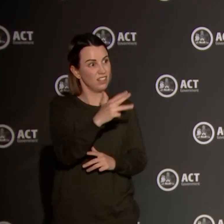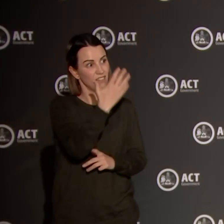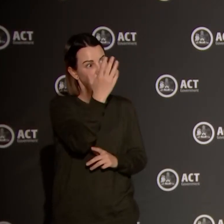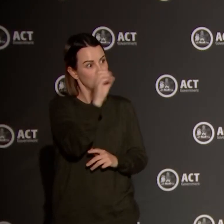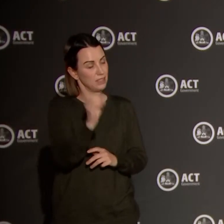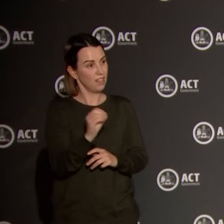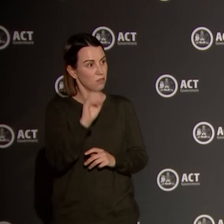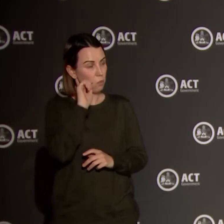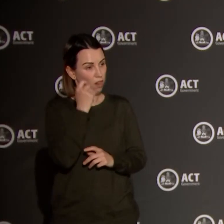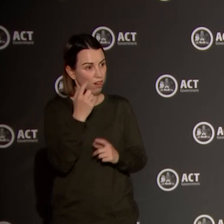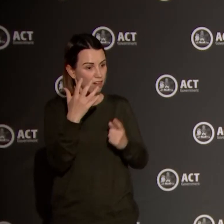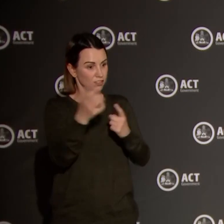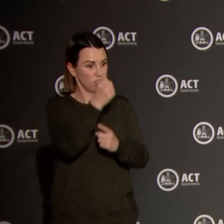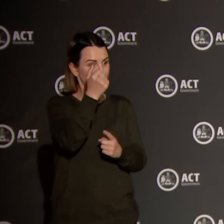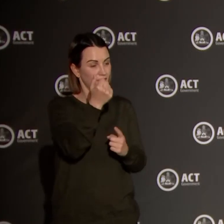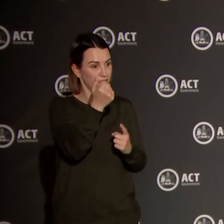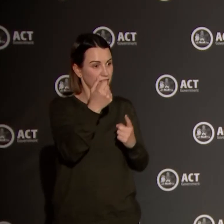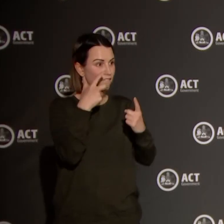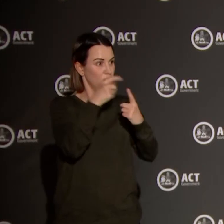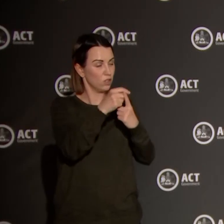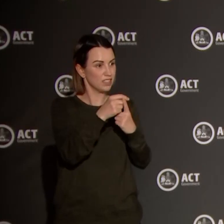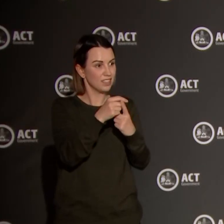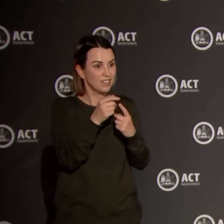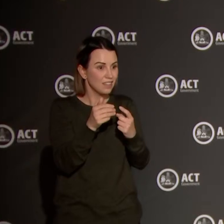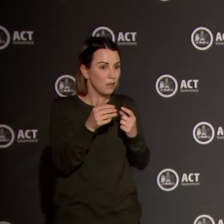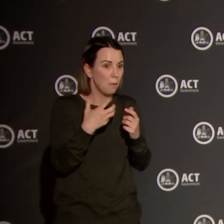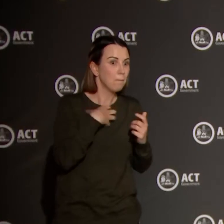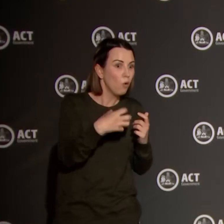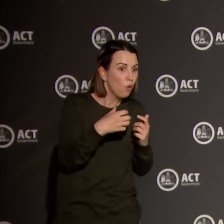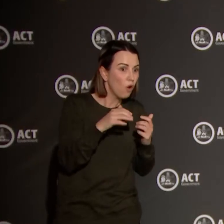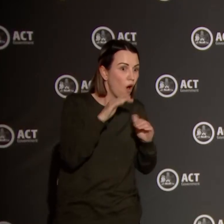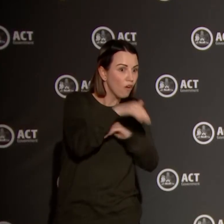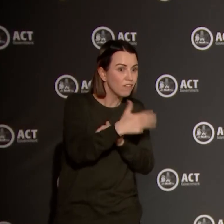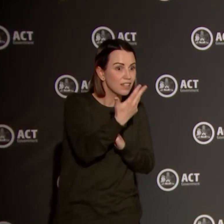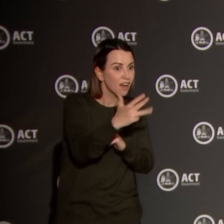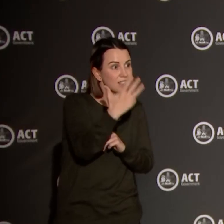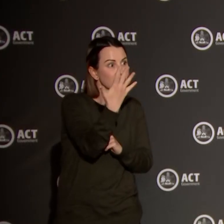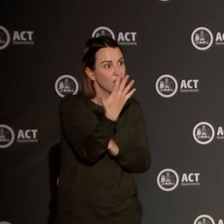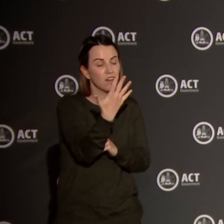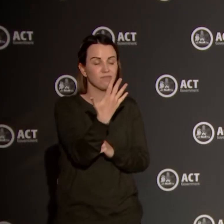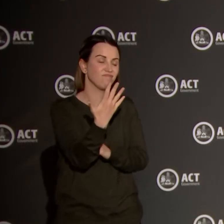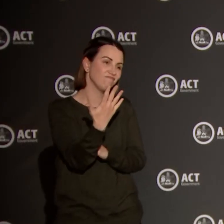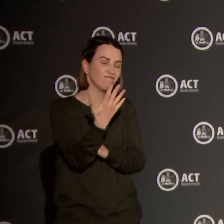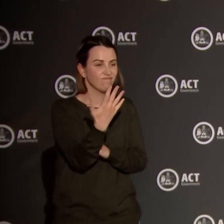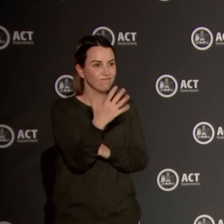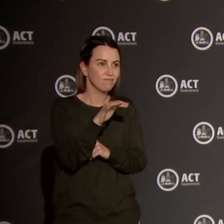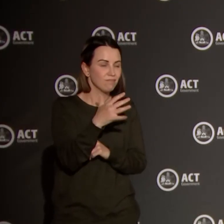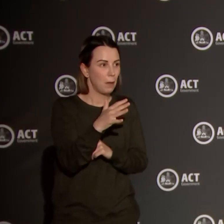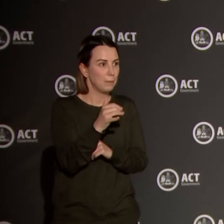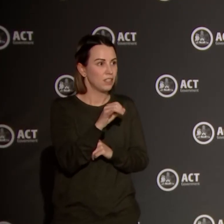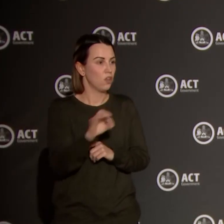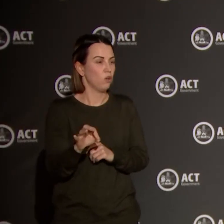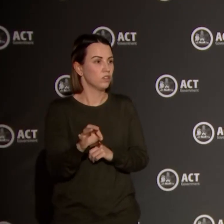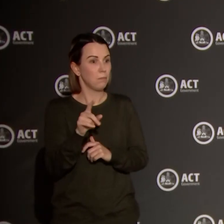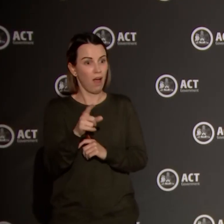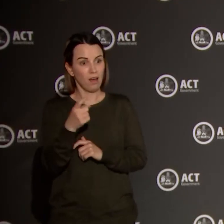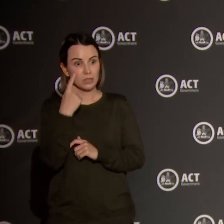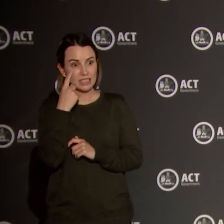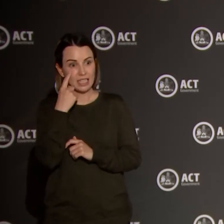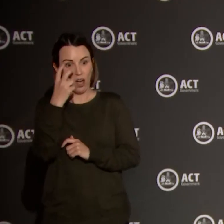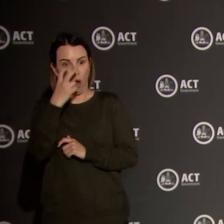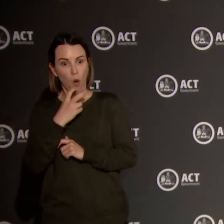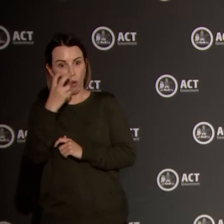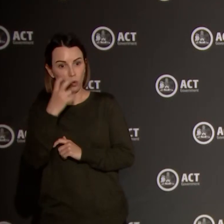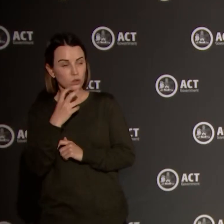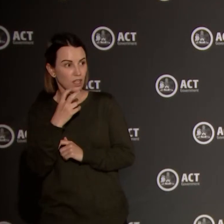think getting further than that is a challenge, although we've seen in our older age groups that we have